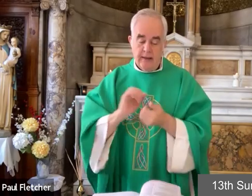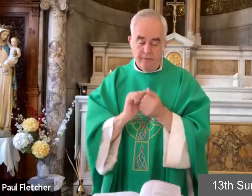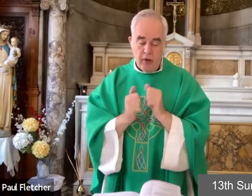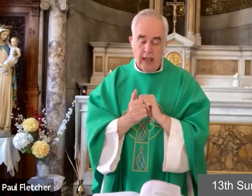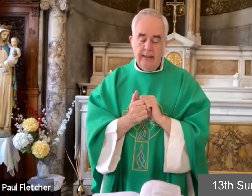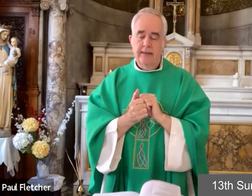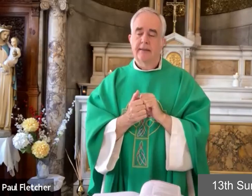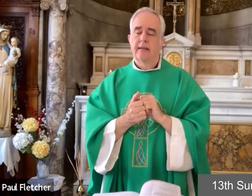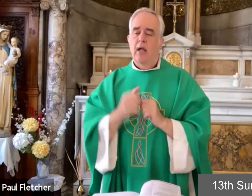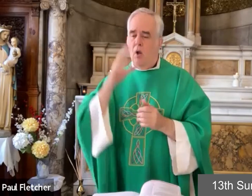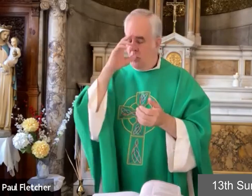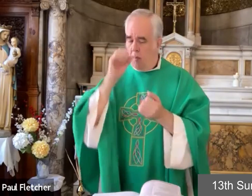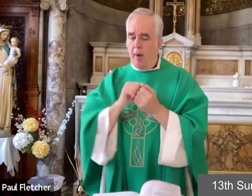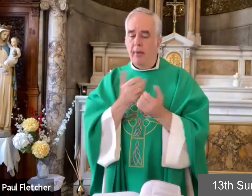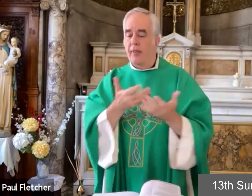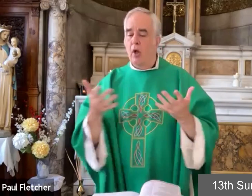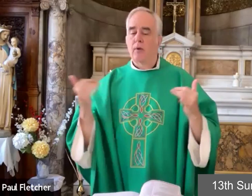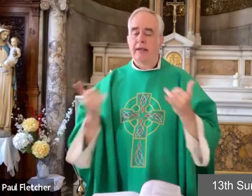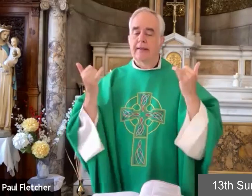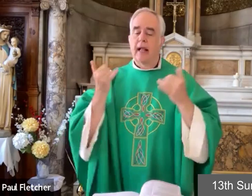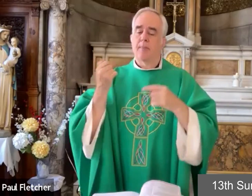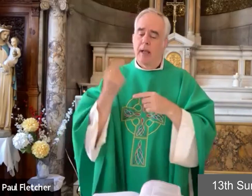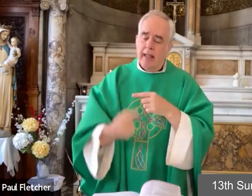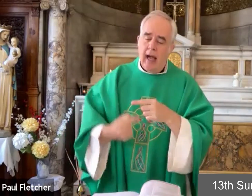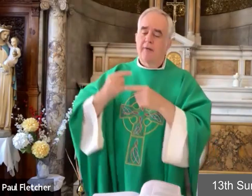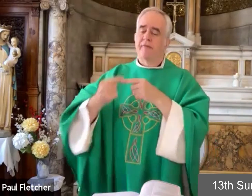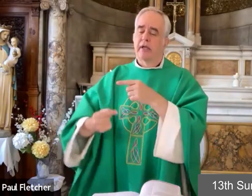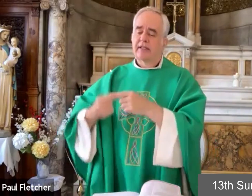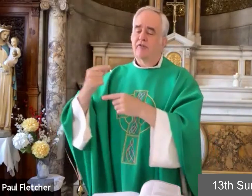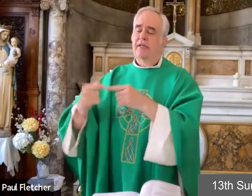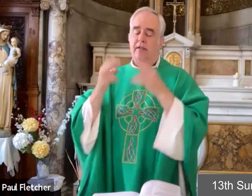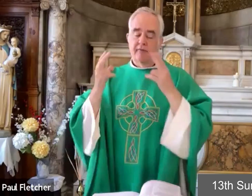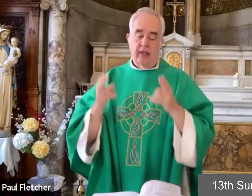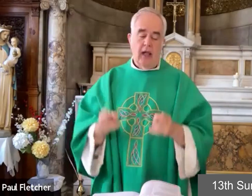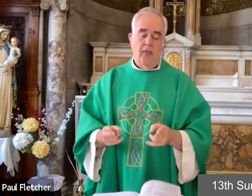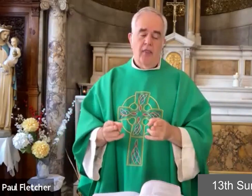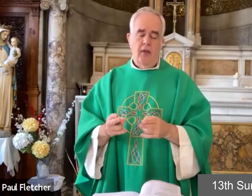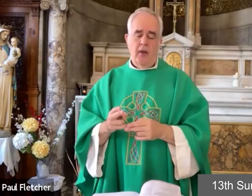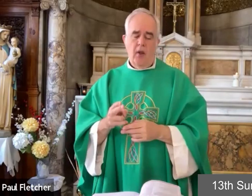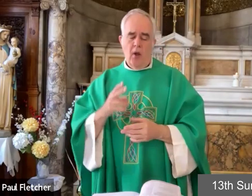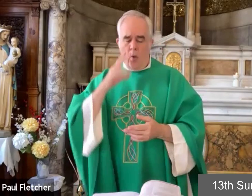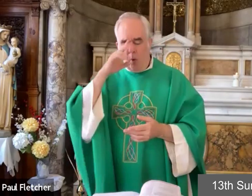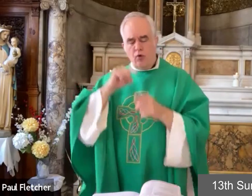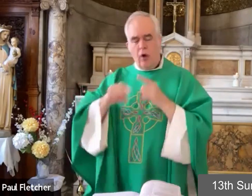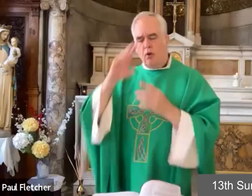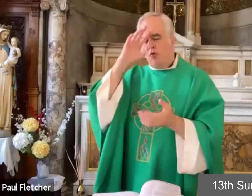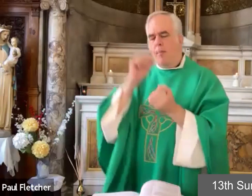and friends, remember those to celebrate anniversaries of that. We try to